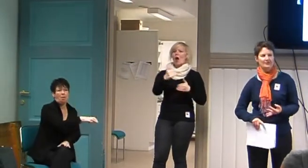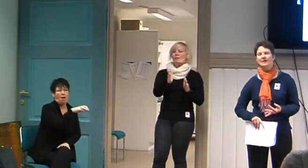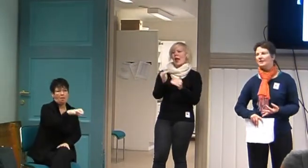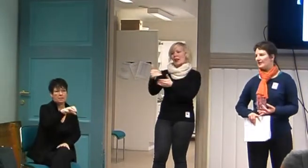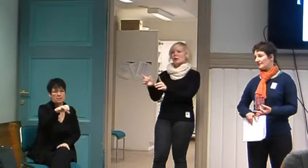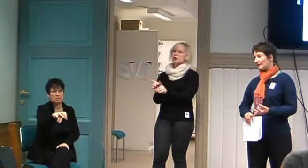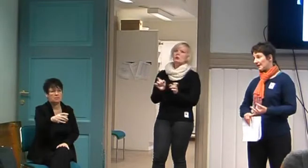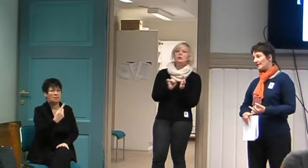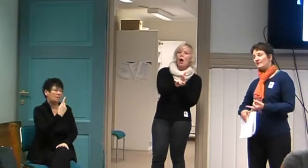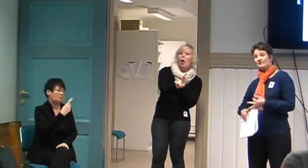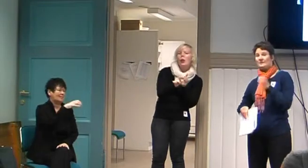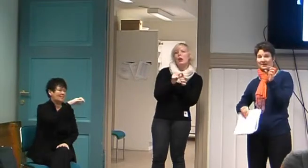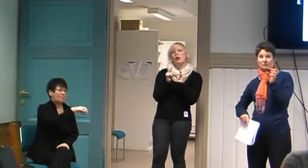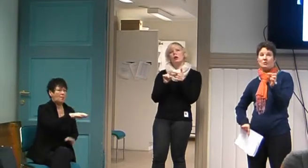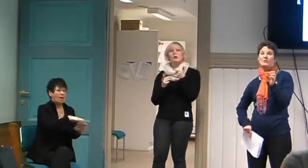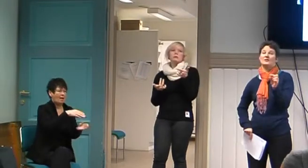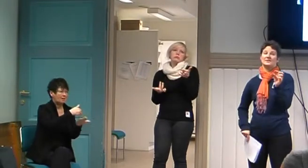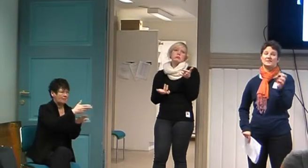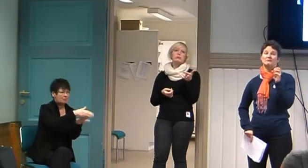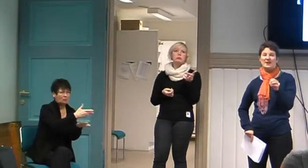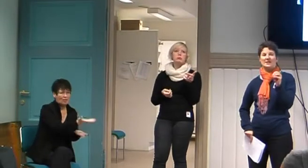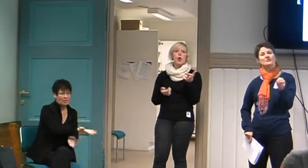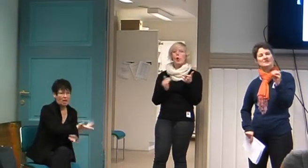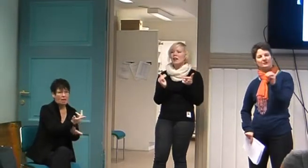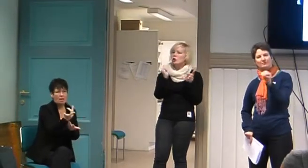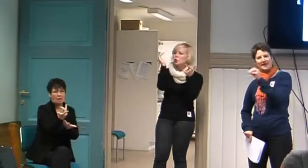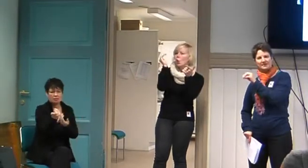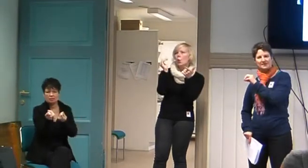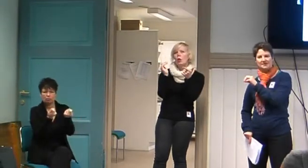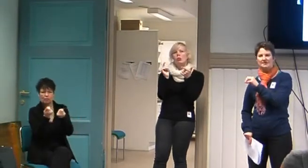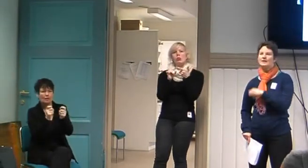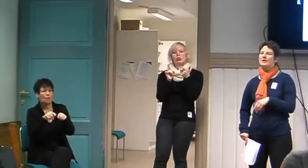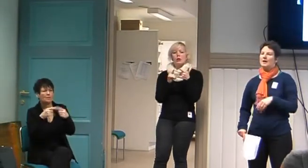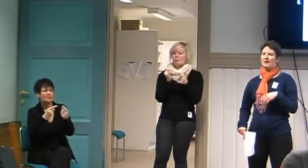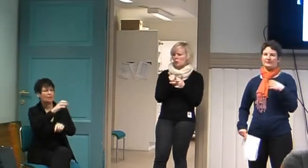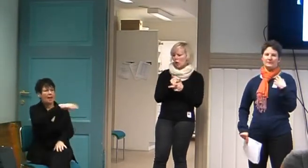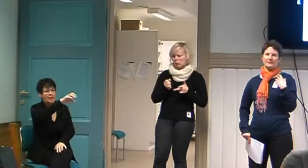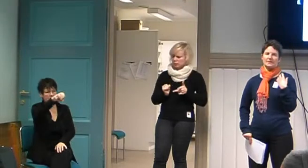retail, things like the actual organisation, the running of the different palaces,